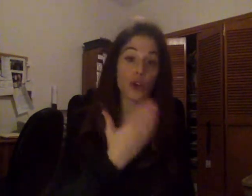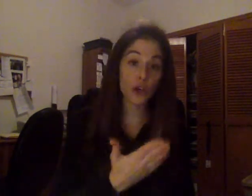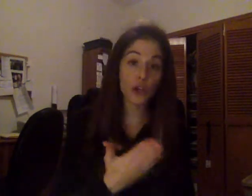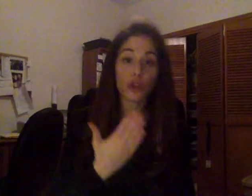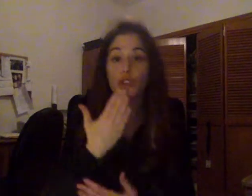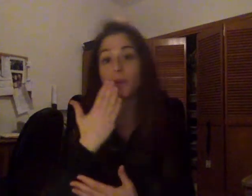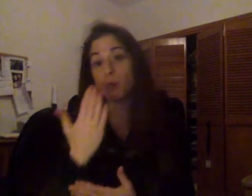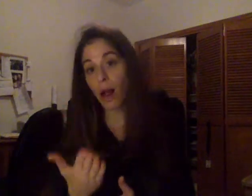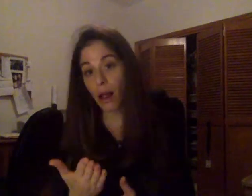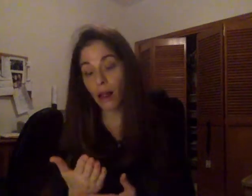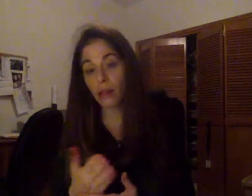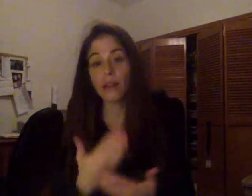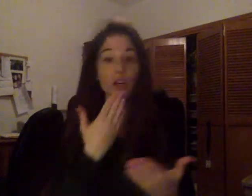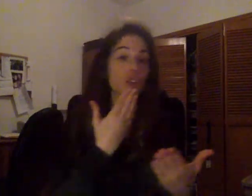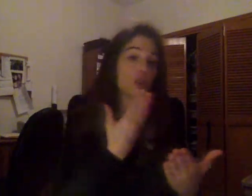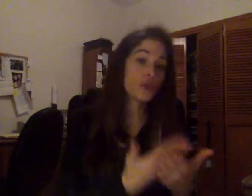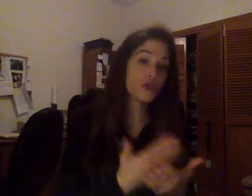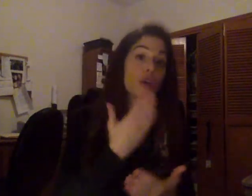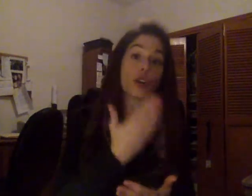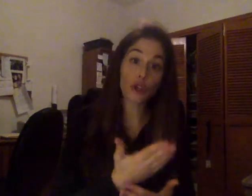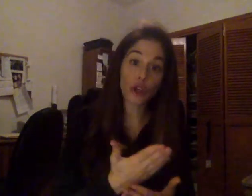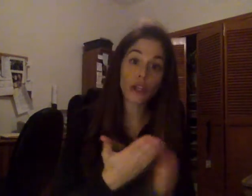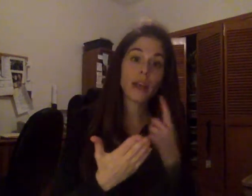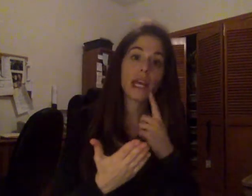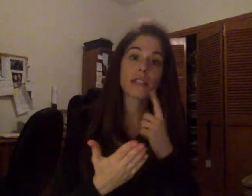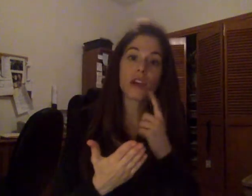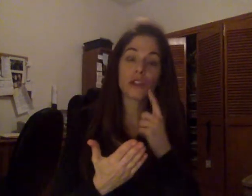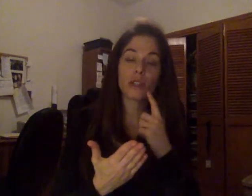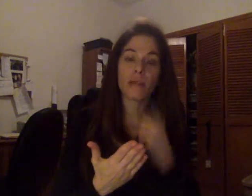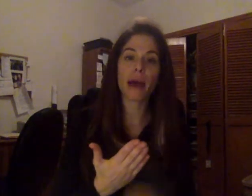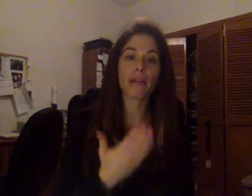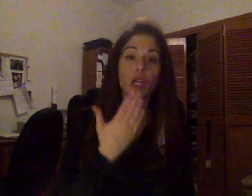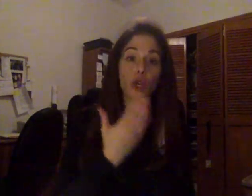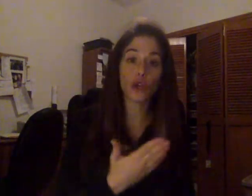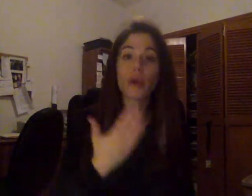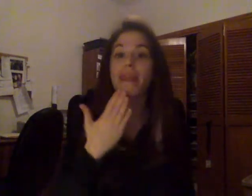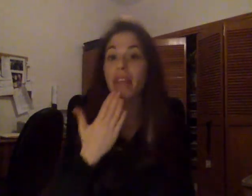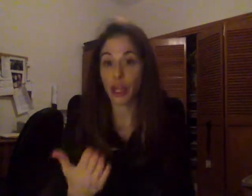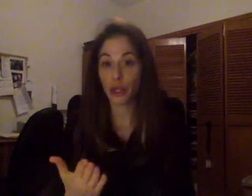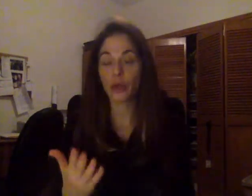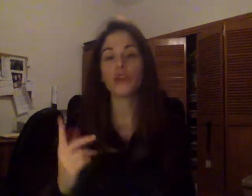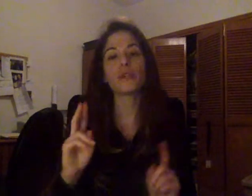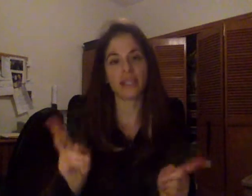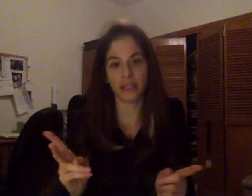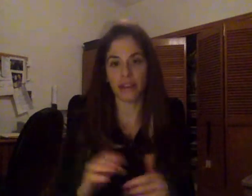good or to be well. So you can do good or good. As long as you see the mouth like good, or you'll see the